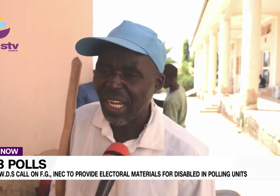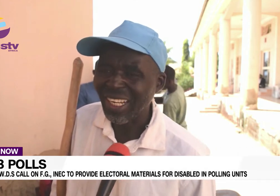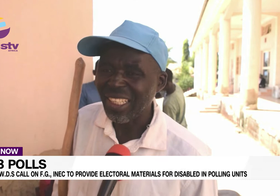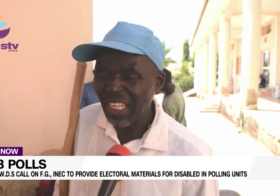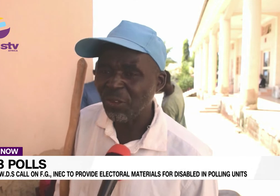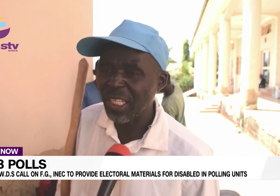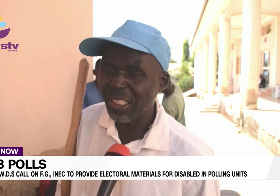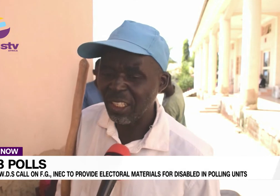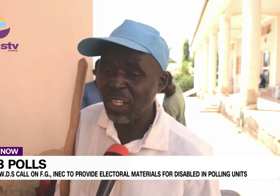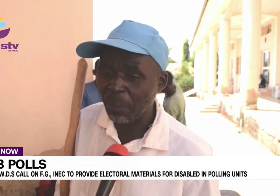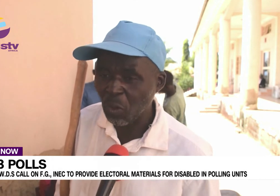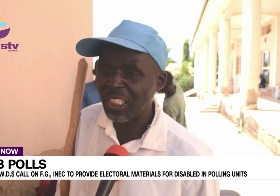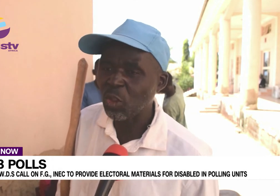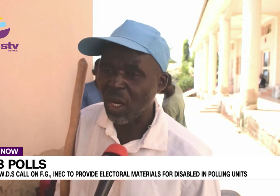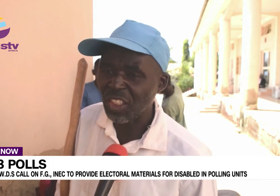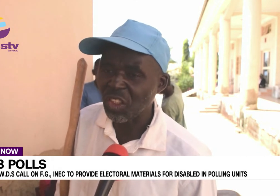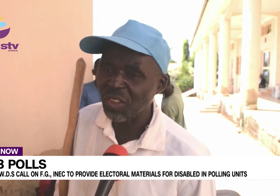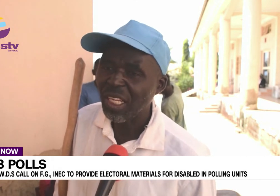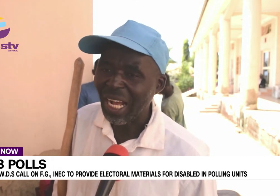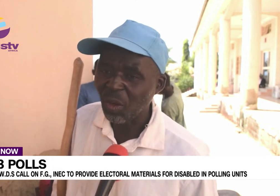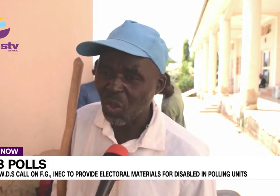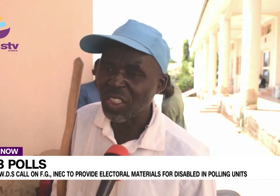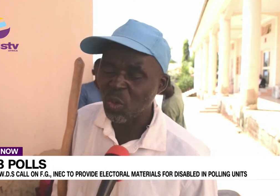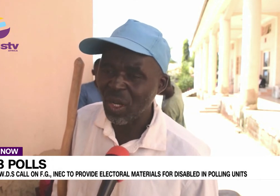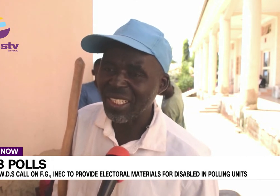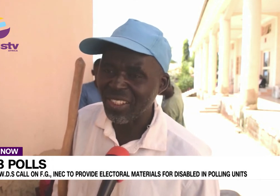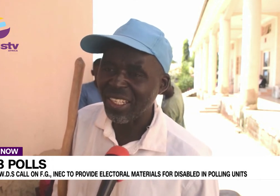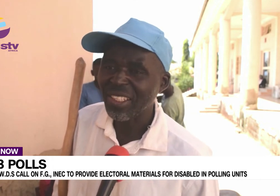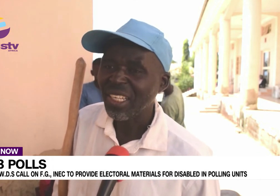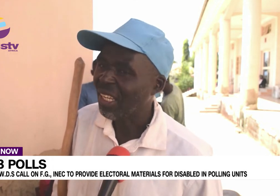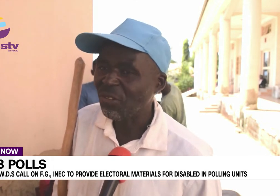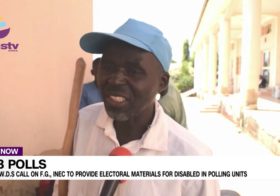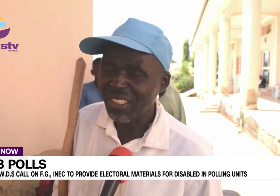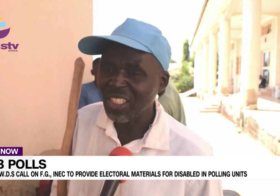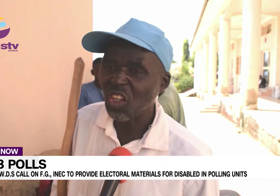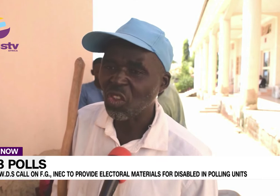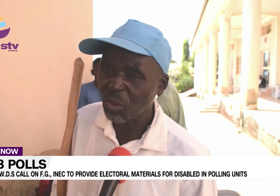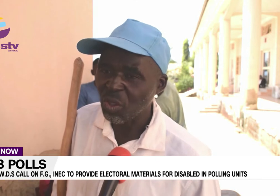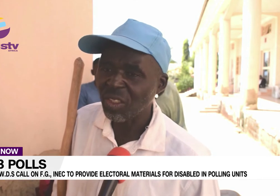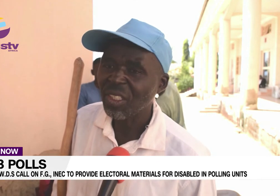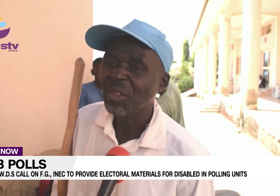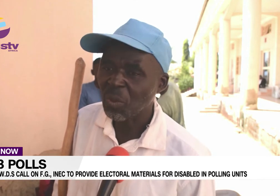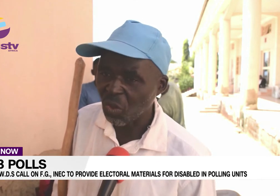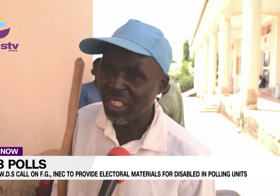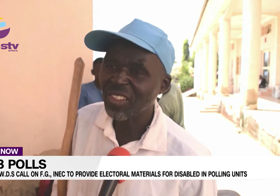And if they put it into action according to what they said, in fact, this country will progress